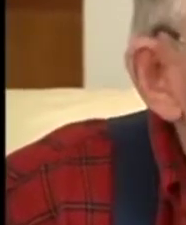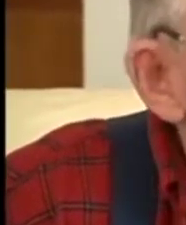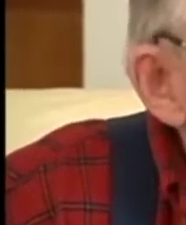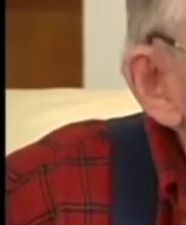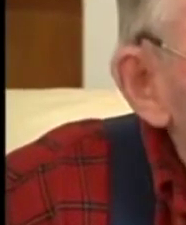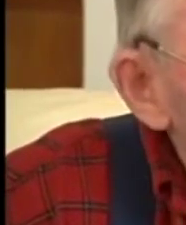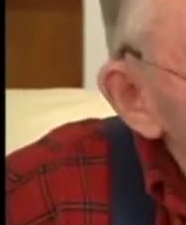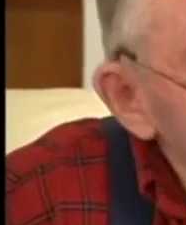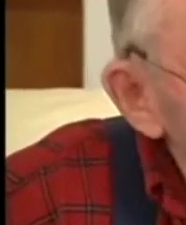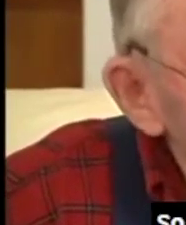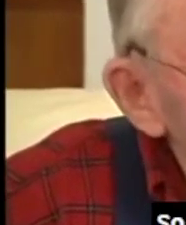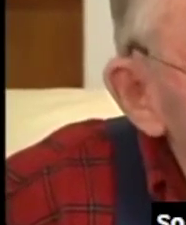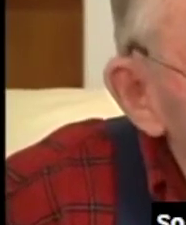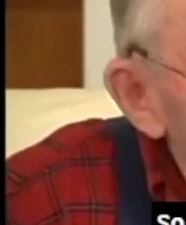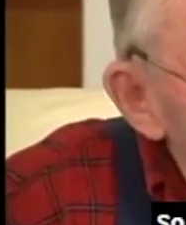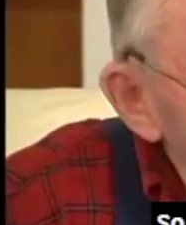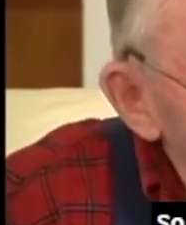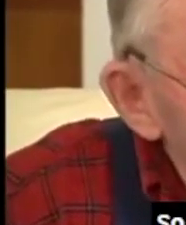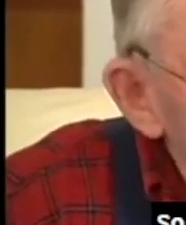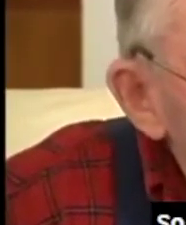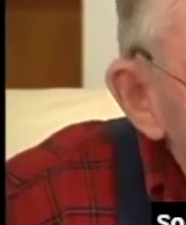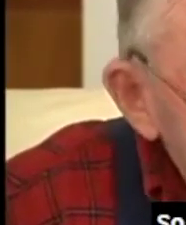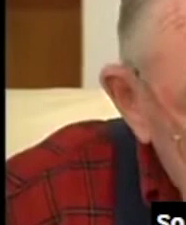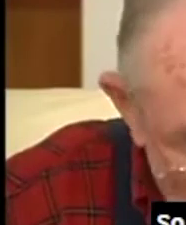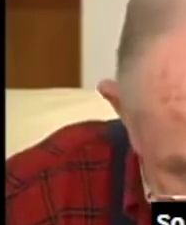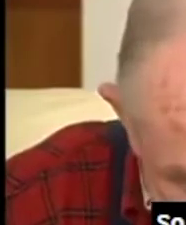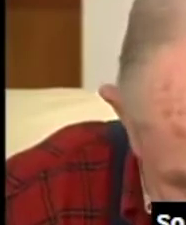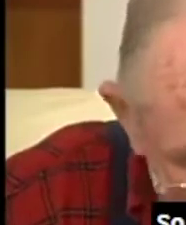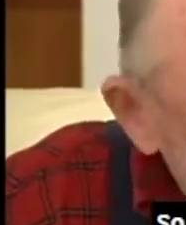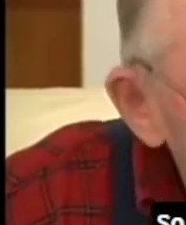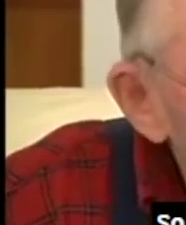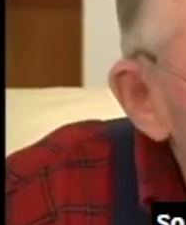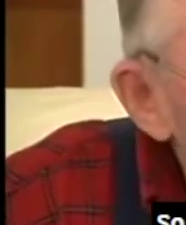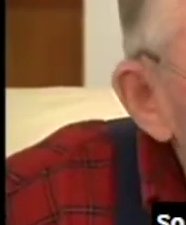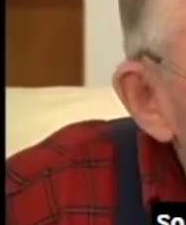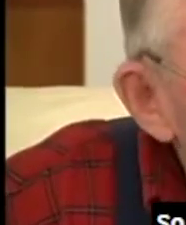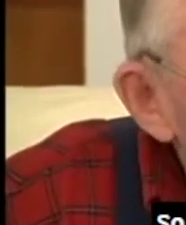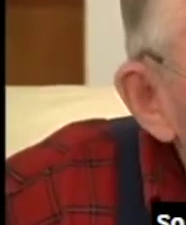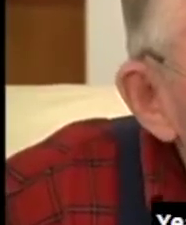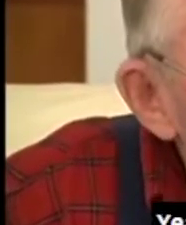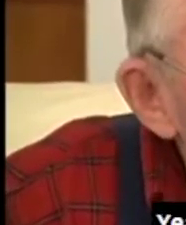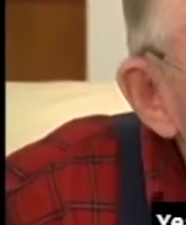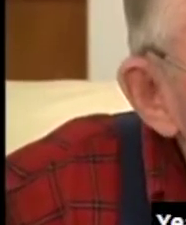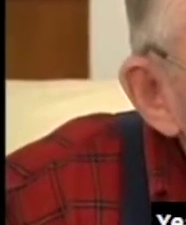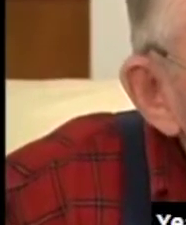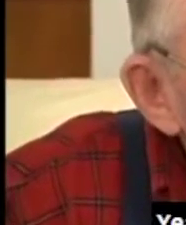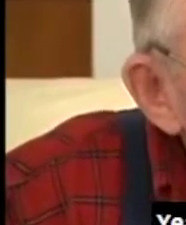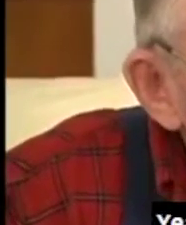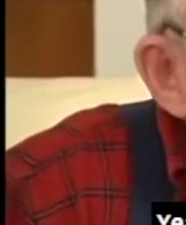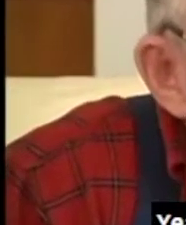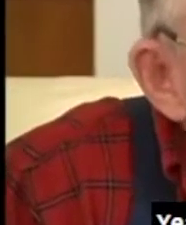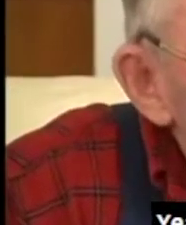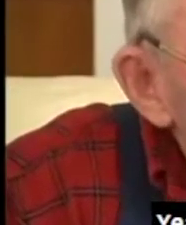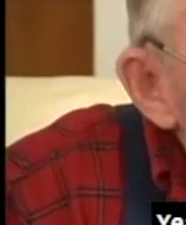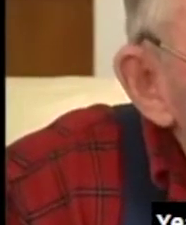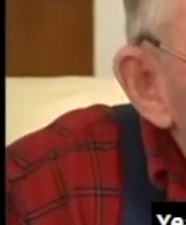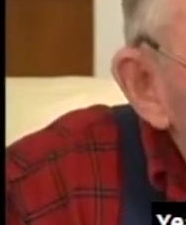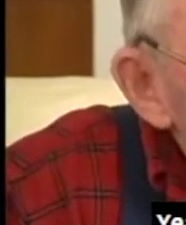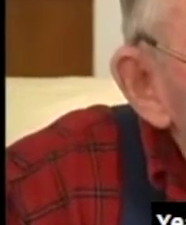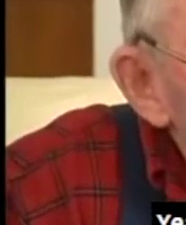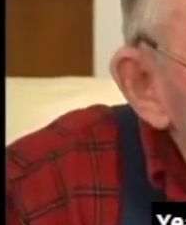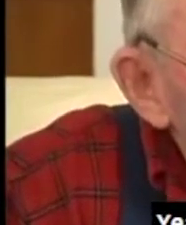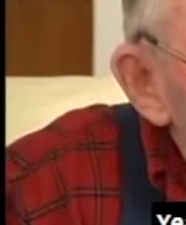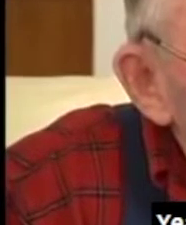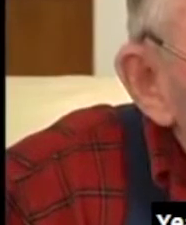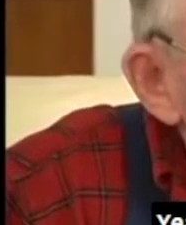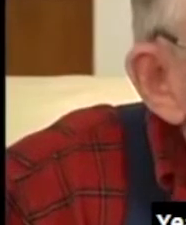But in the conversation, you could pick it up, you know. So you could talk to people? Yeah, I could. Yeah, I